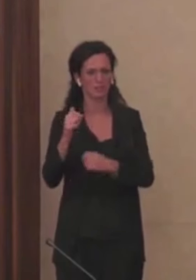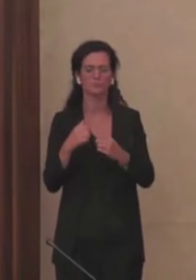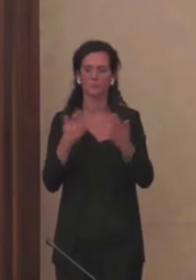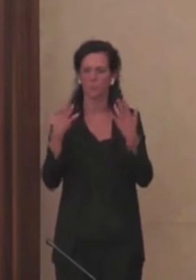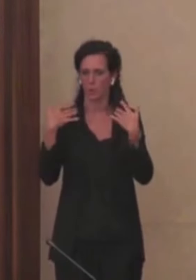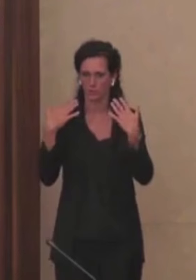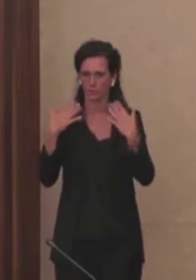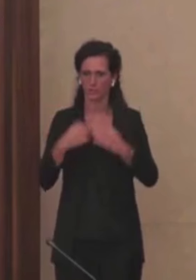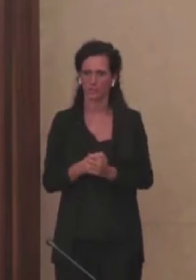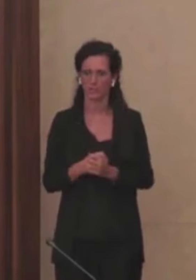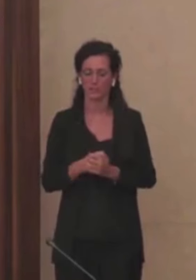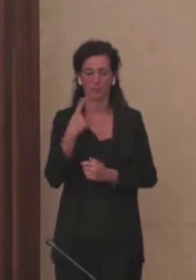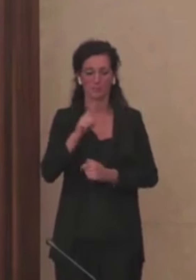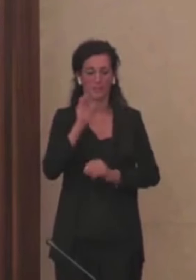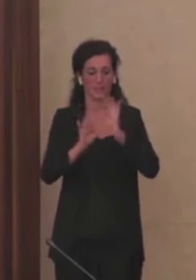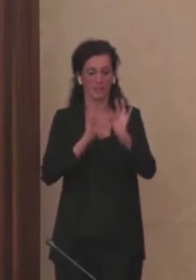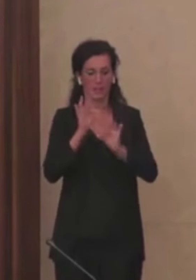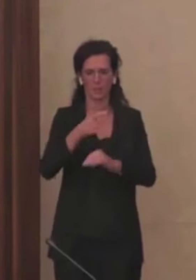The